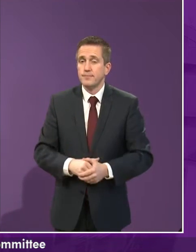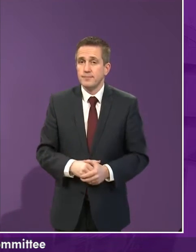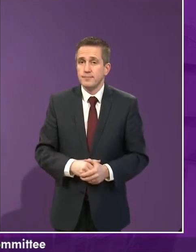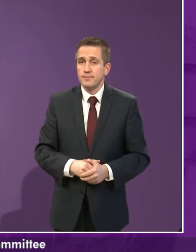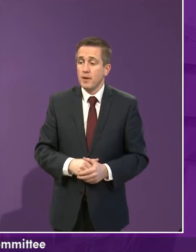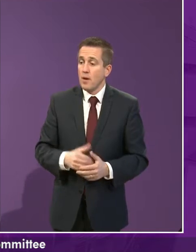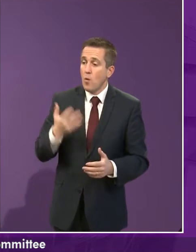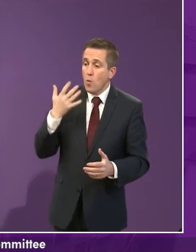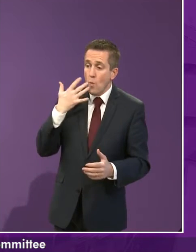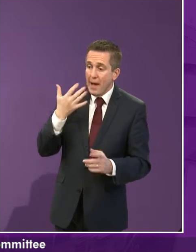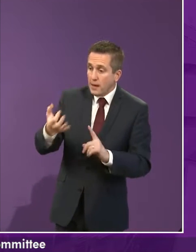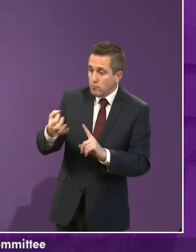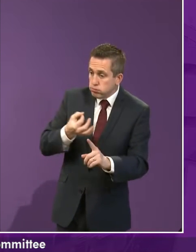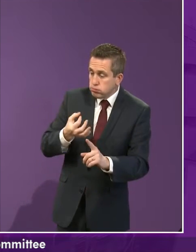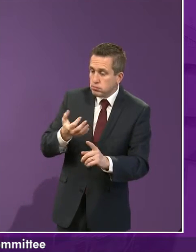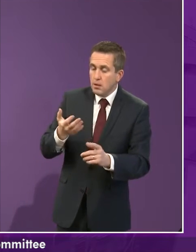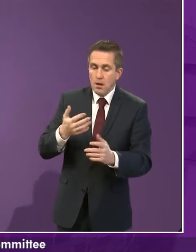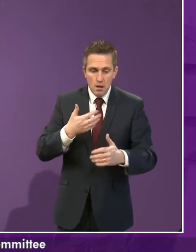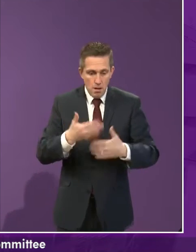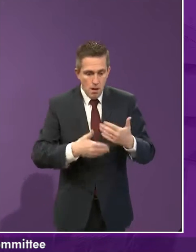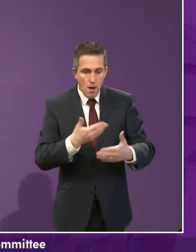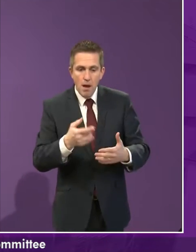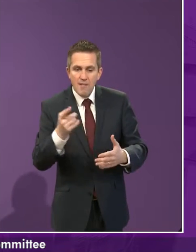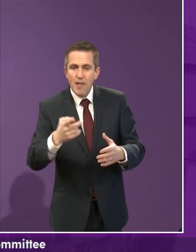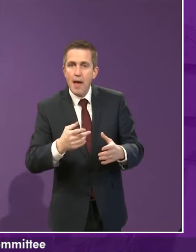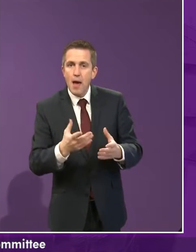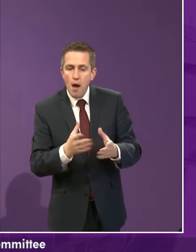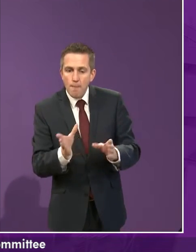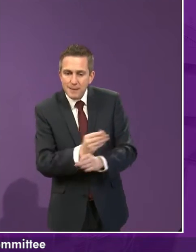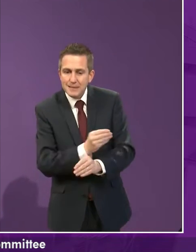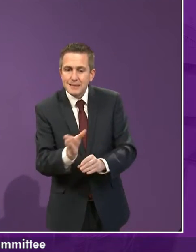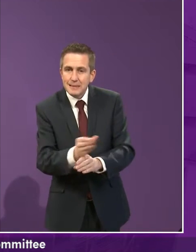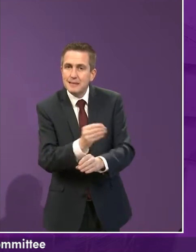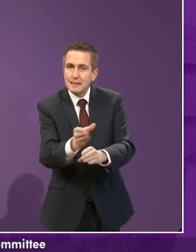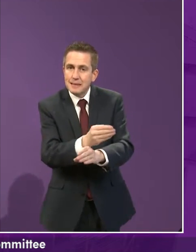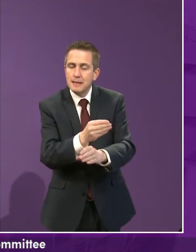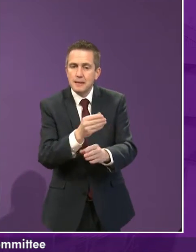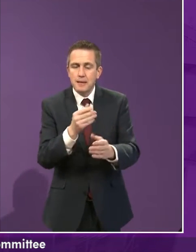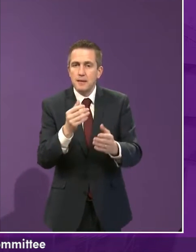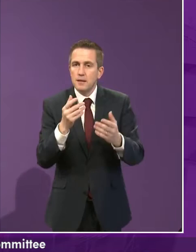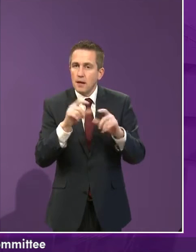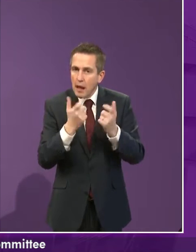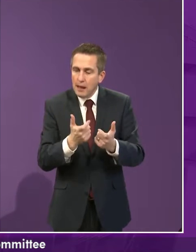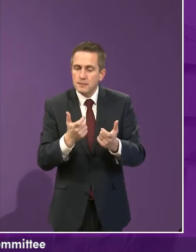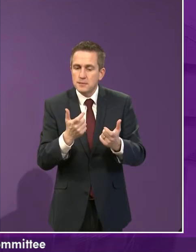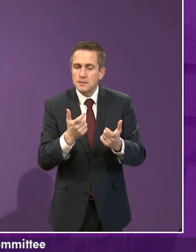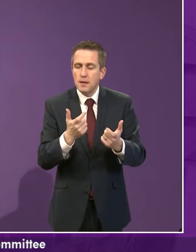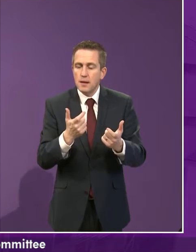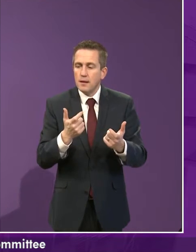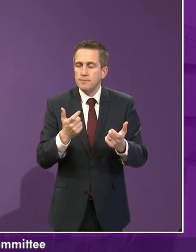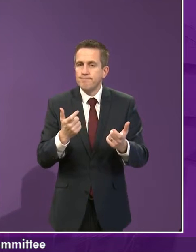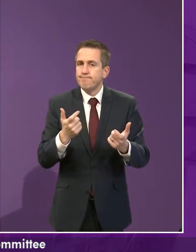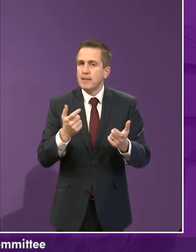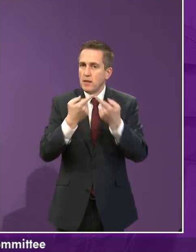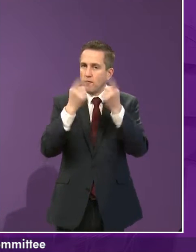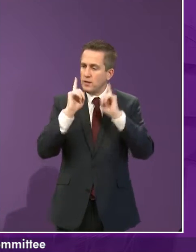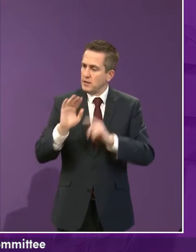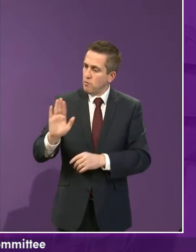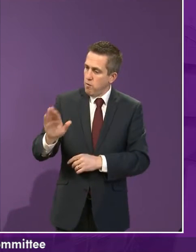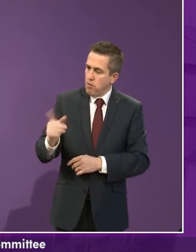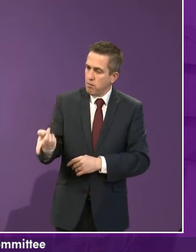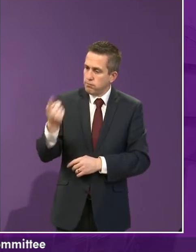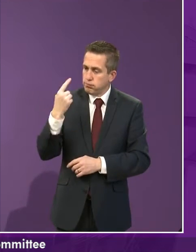track students' absences, and if a student has more than a certain number of absences, then they are asked to